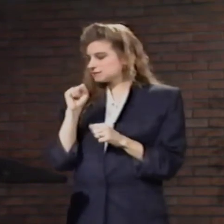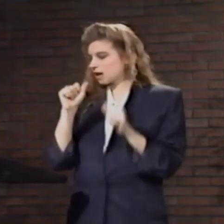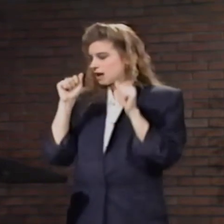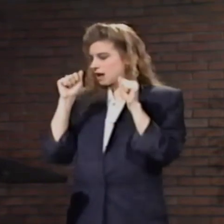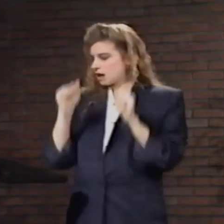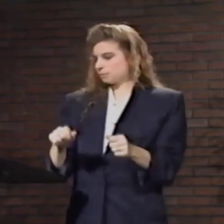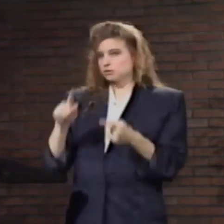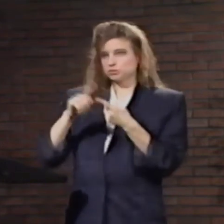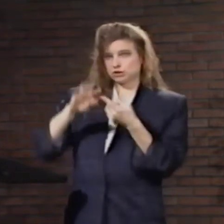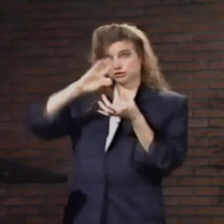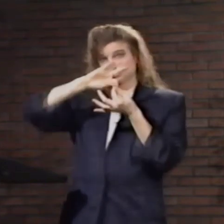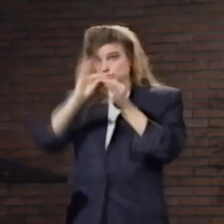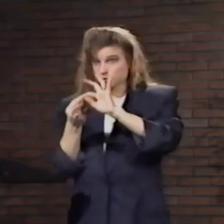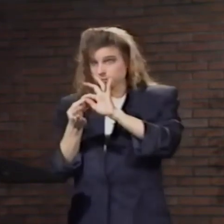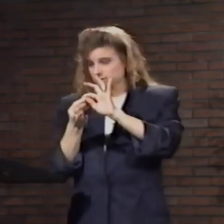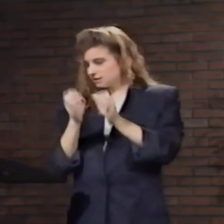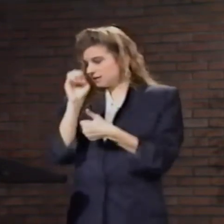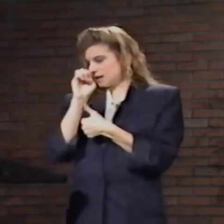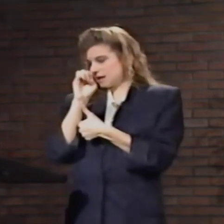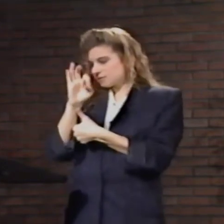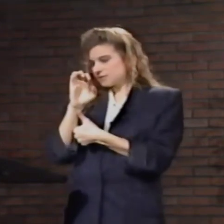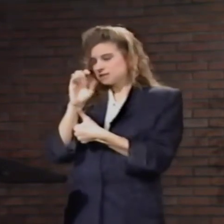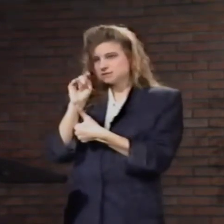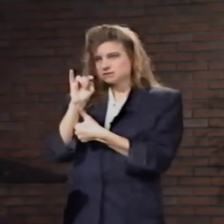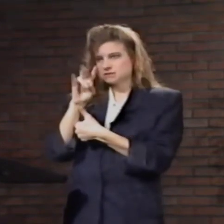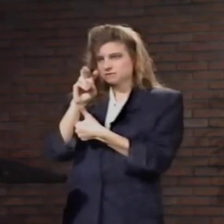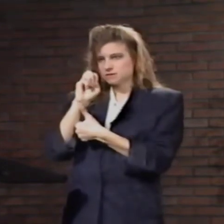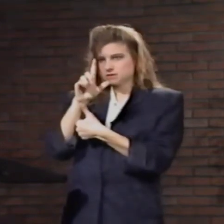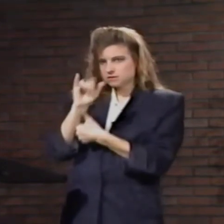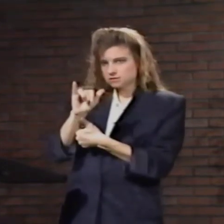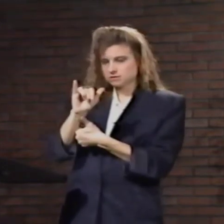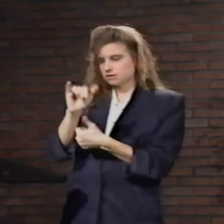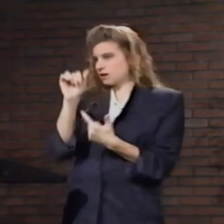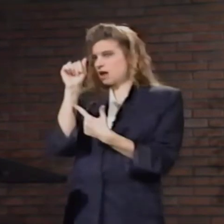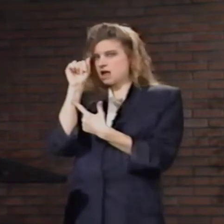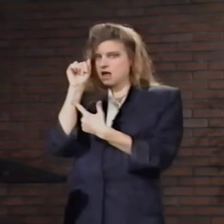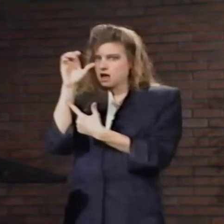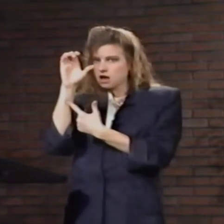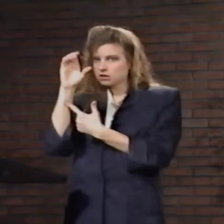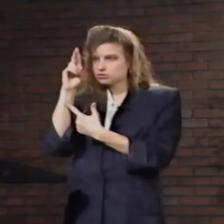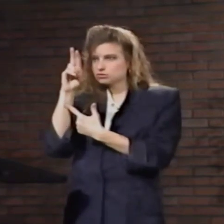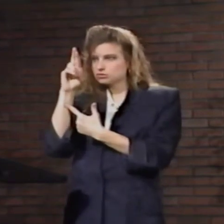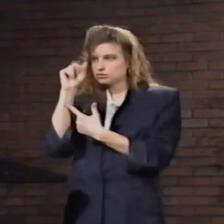interpreter is someone who is able to effectively,